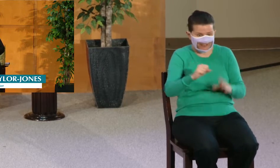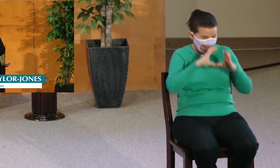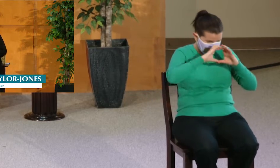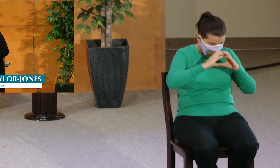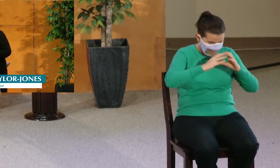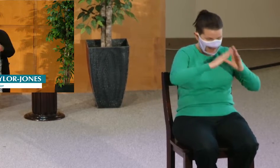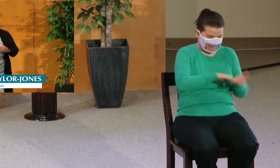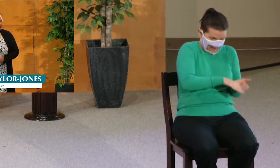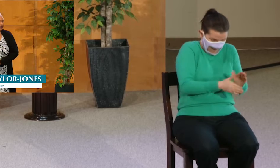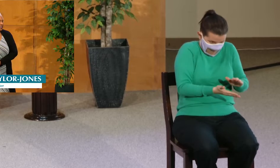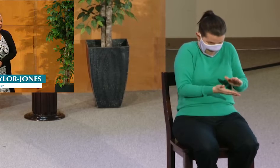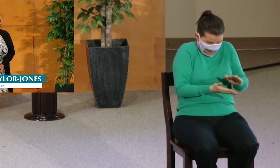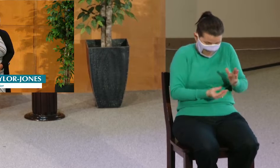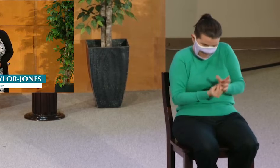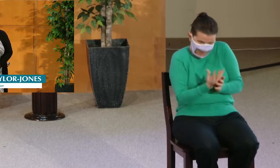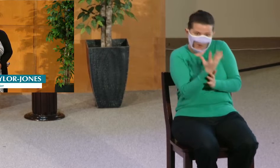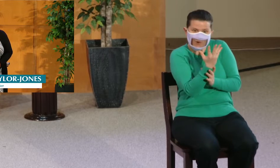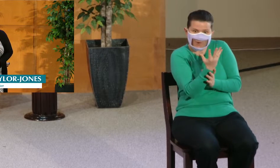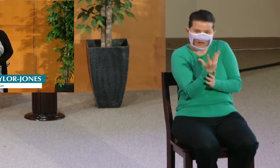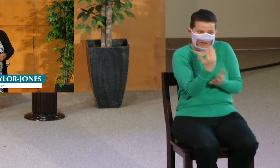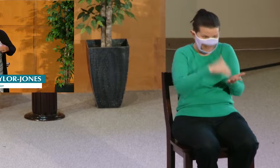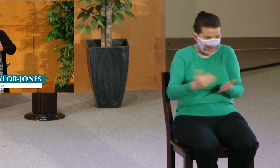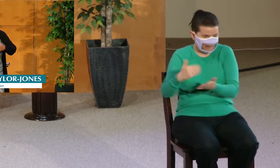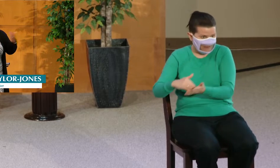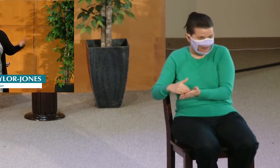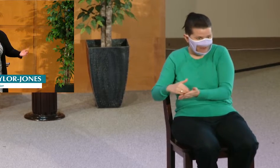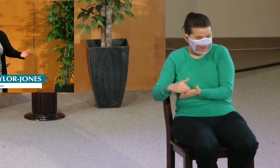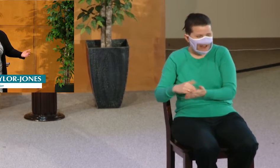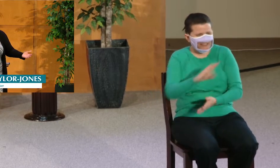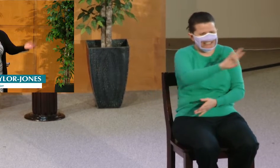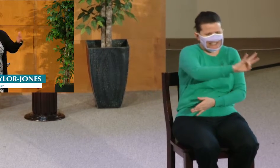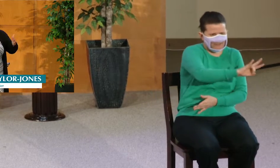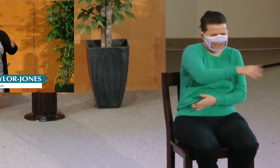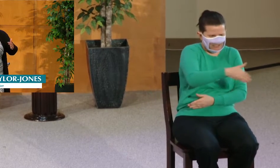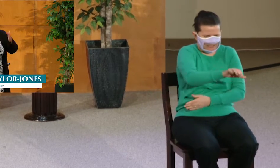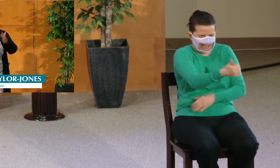their own. Every 7 to 10 years, all